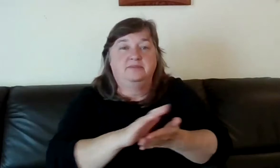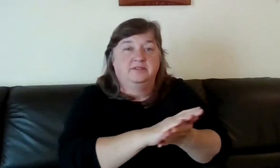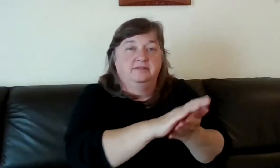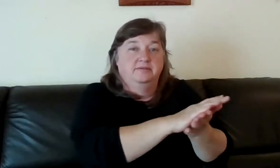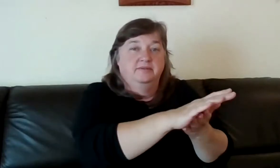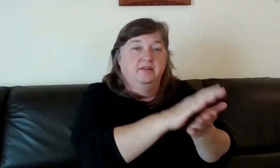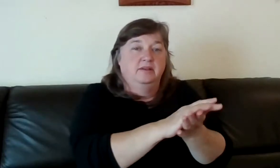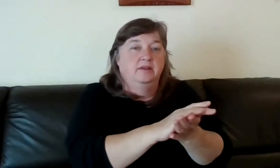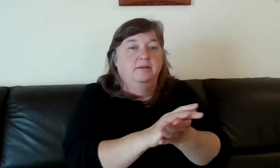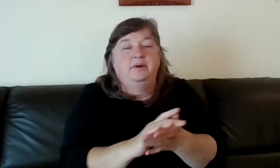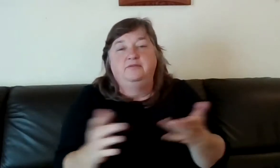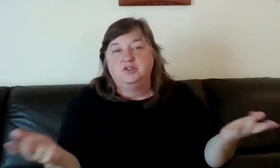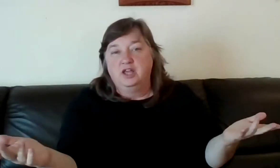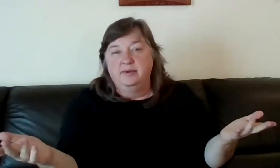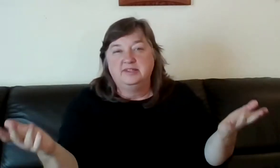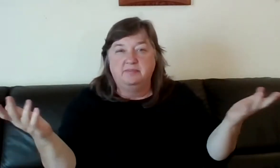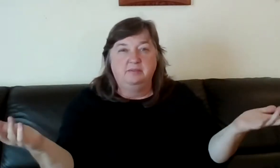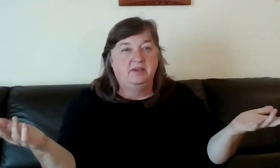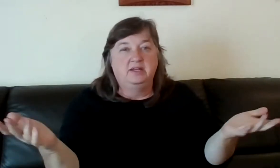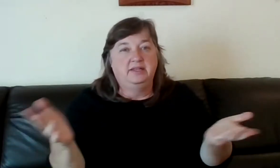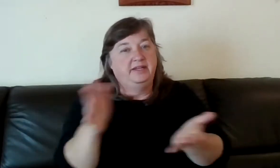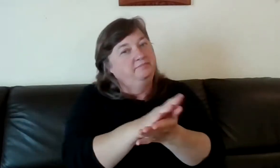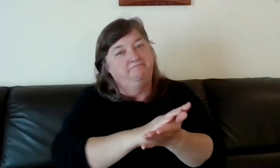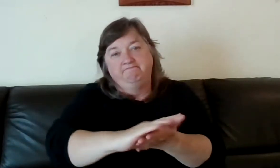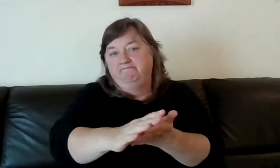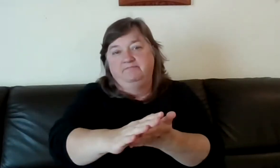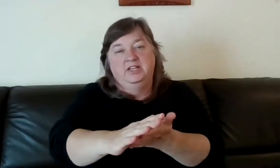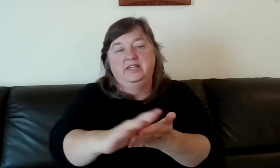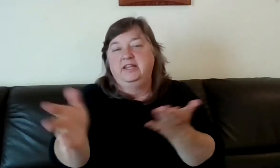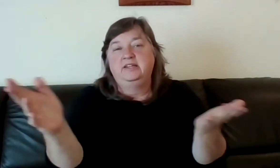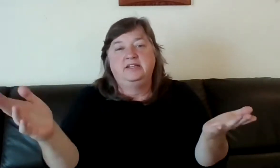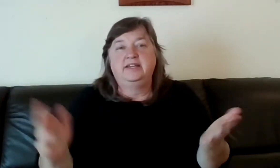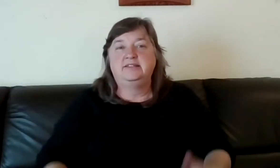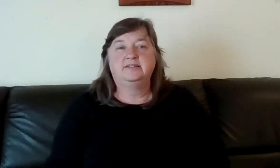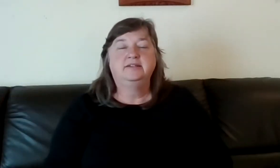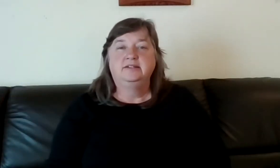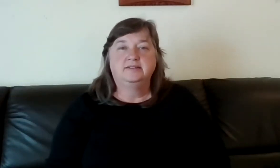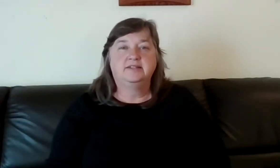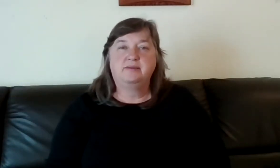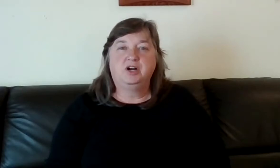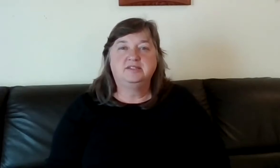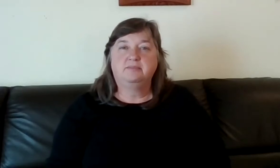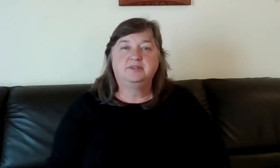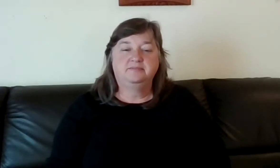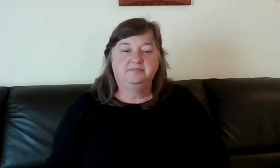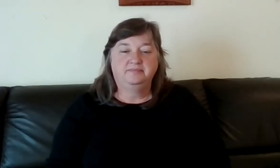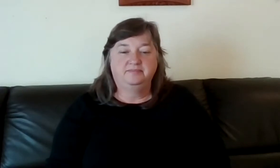times. But if you're talking about something being clean, clean, nice, the same concept.